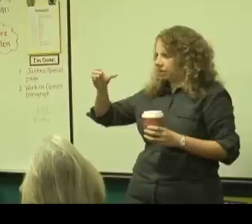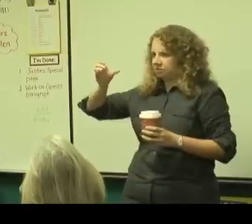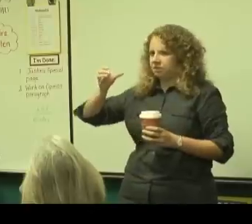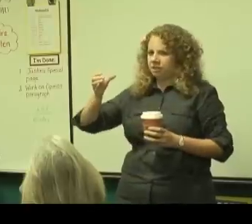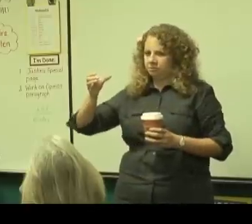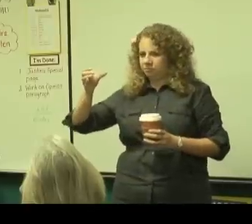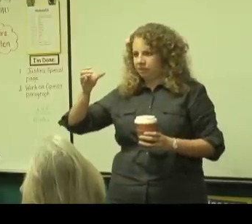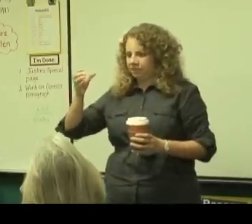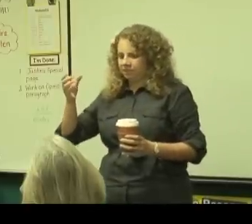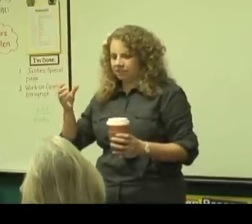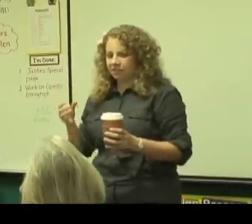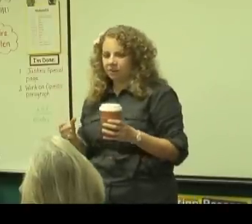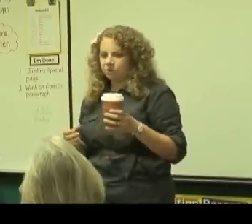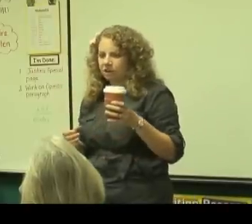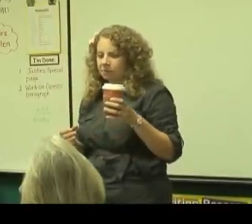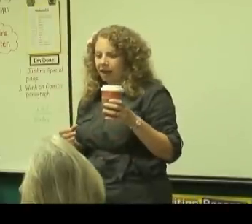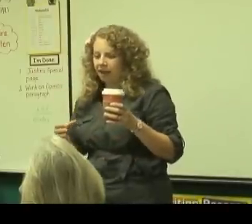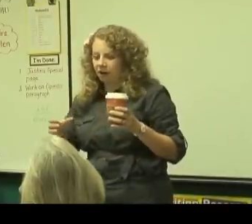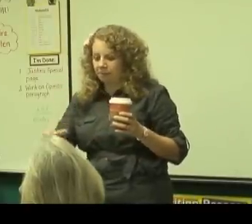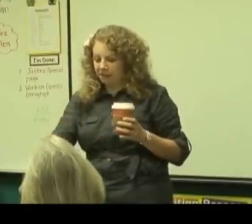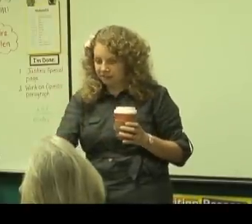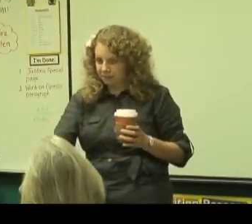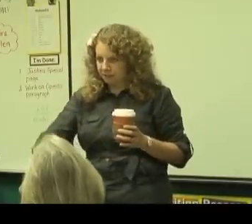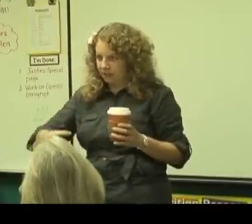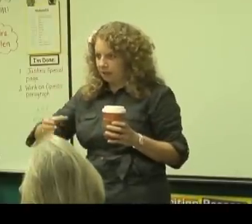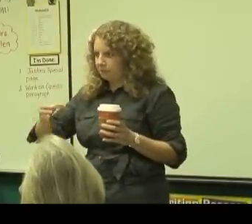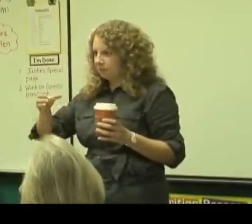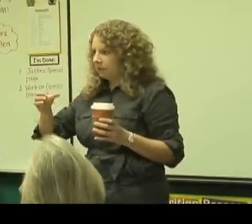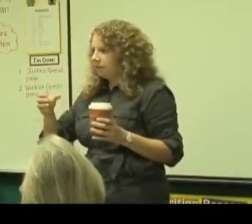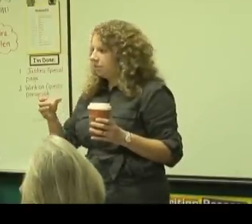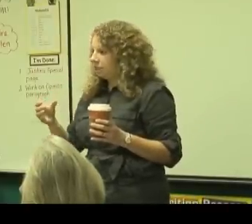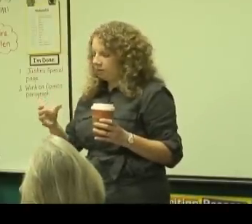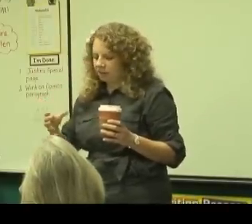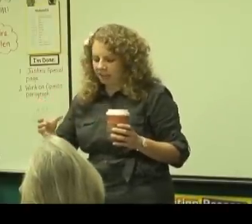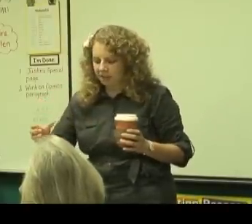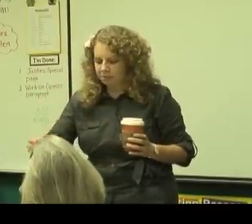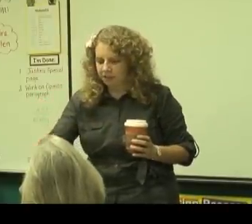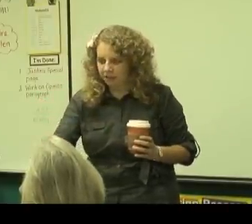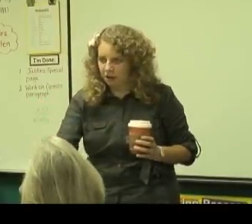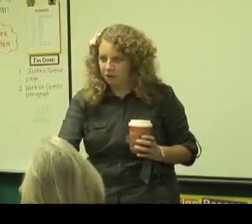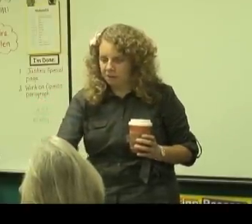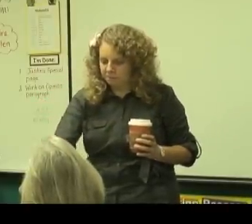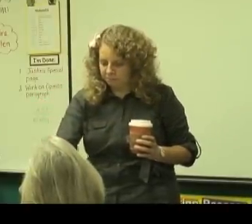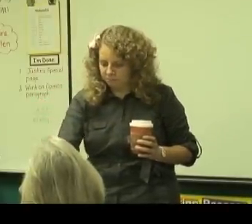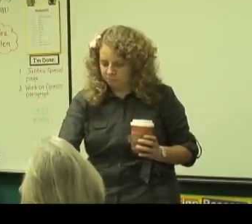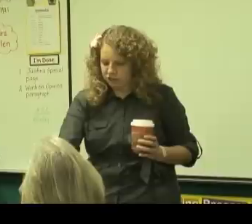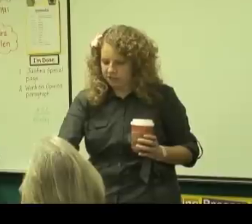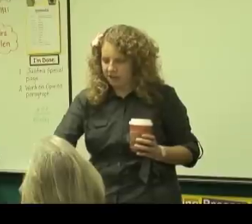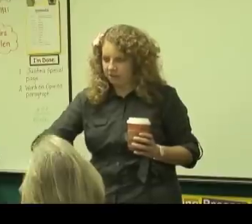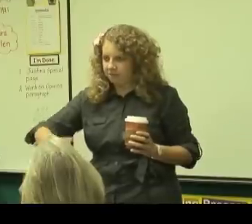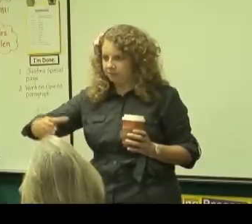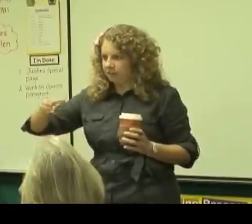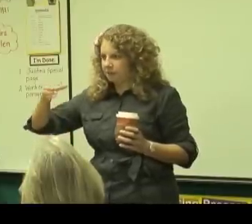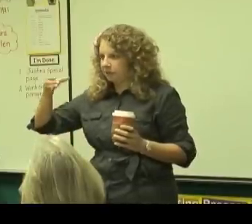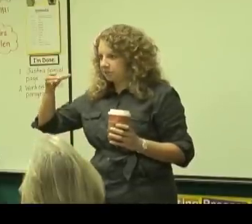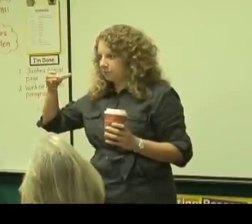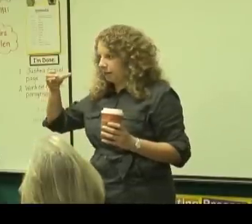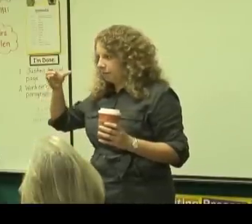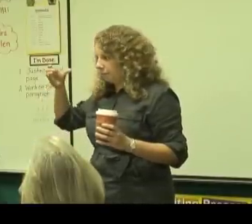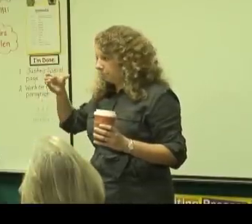like this. Like if I was talking about how I picked up the cup, then I would like be like, oh, I reached down and I picked up the cup, like